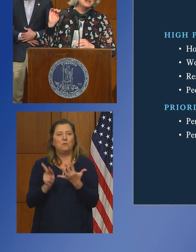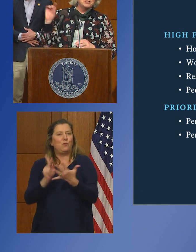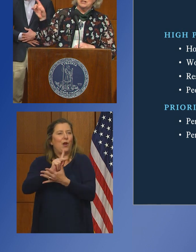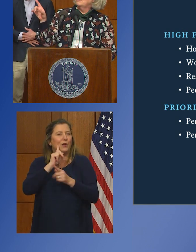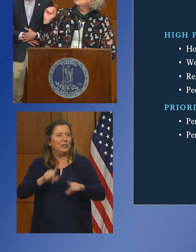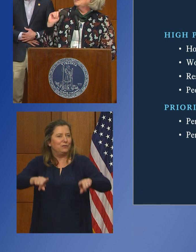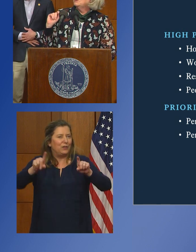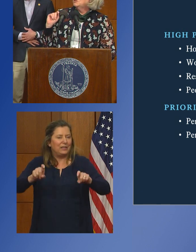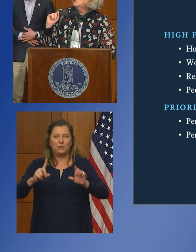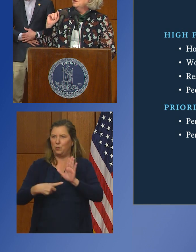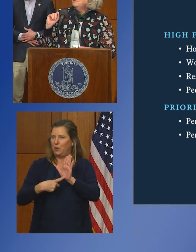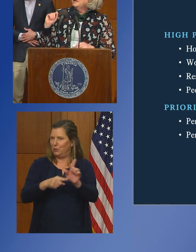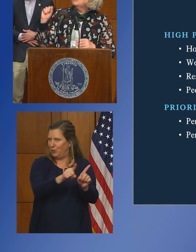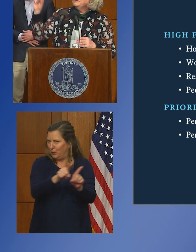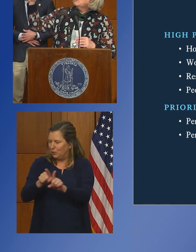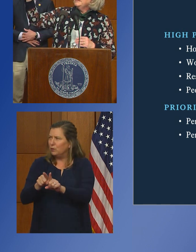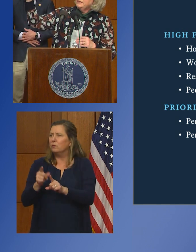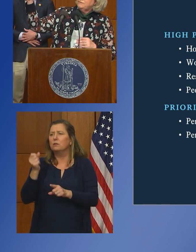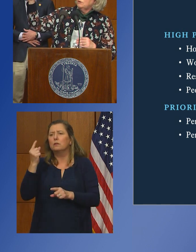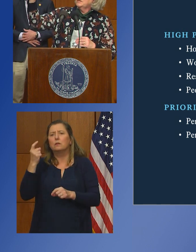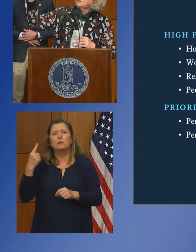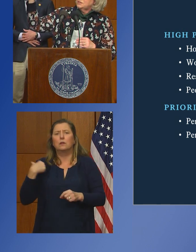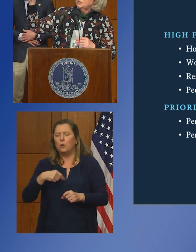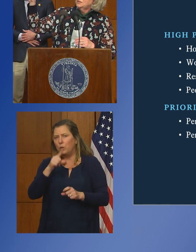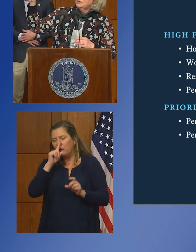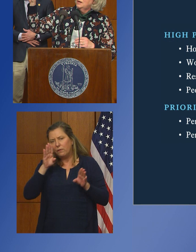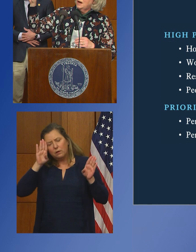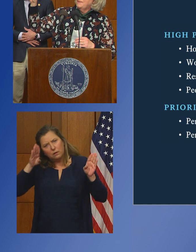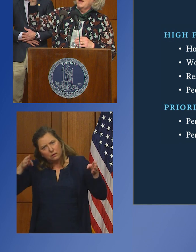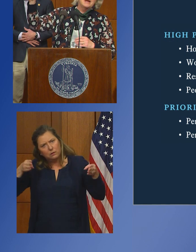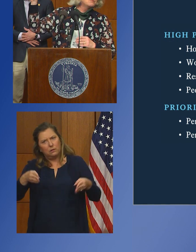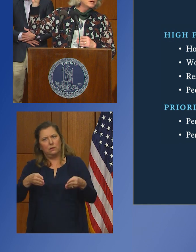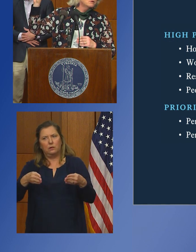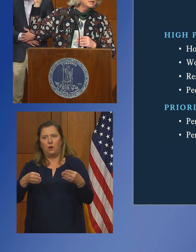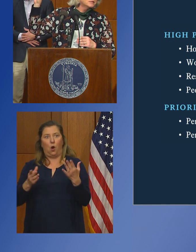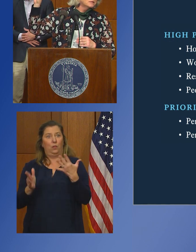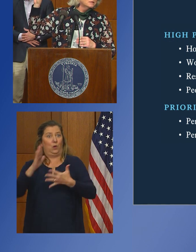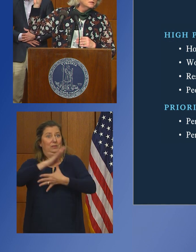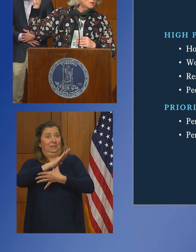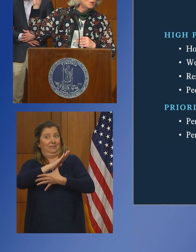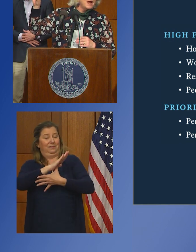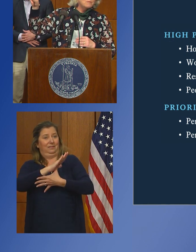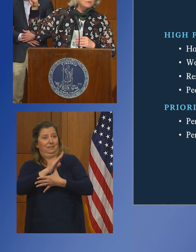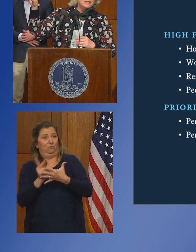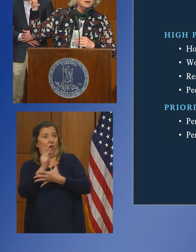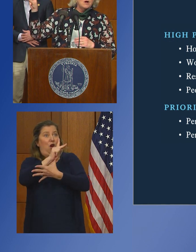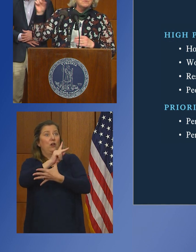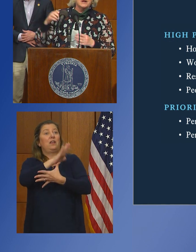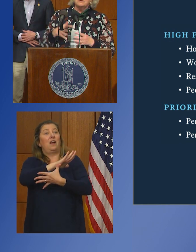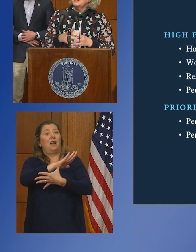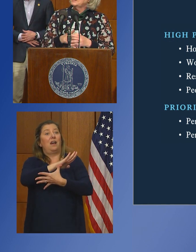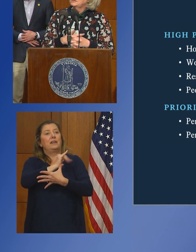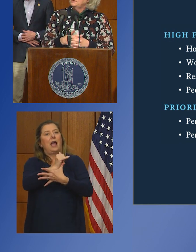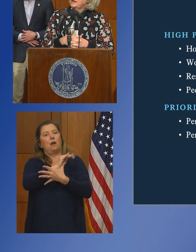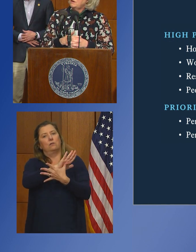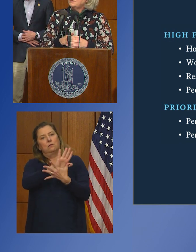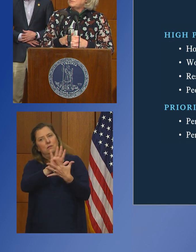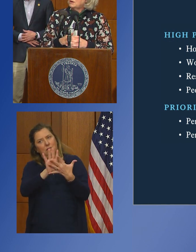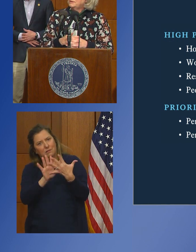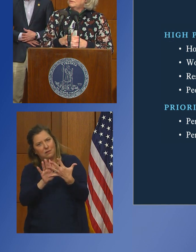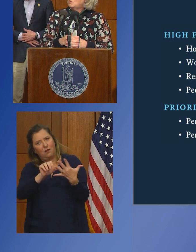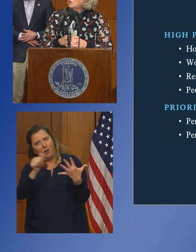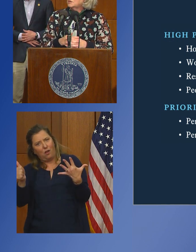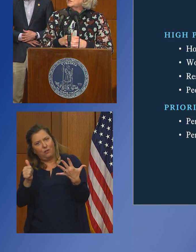testing. I wanted to share those with you too, because we've really focused on the high priorities. We're now moving into all priorities. The